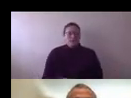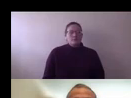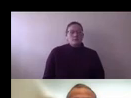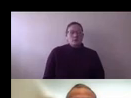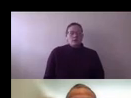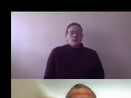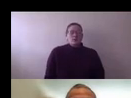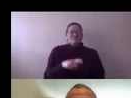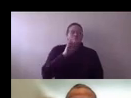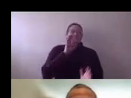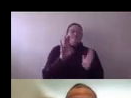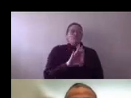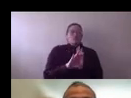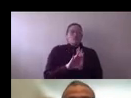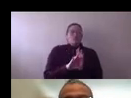this is a picture of the